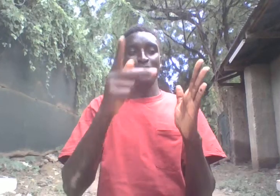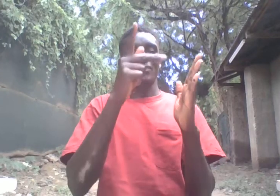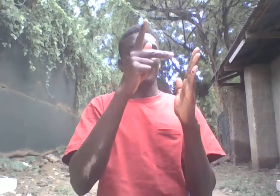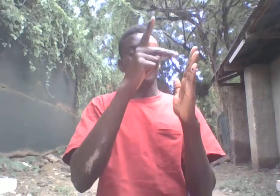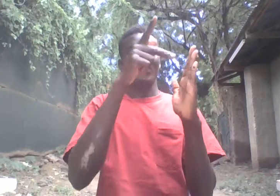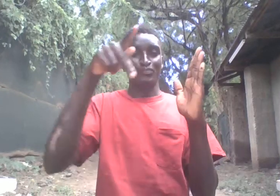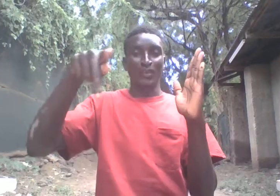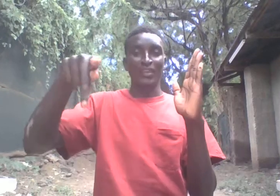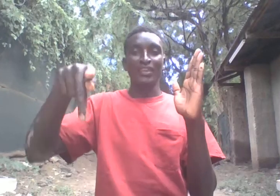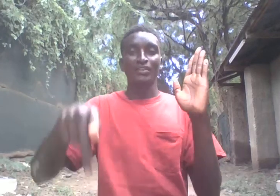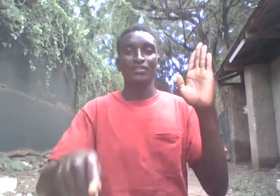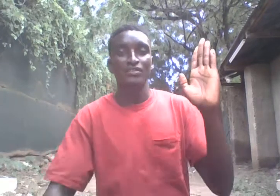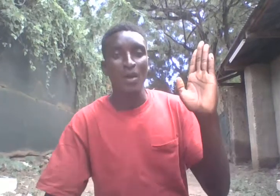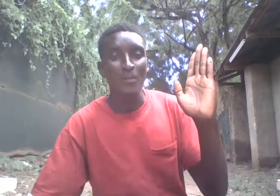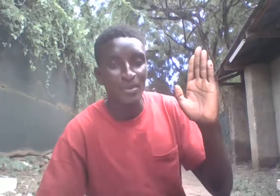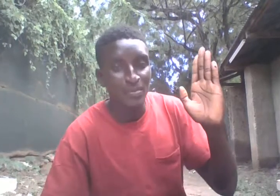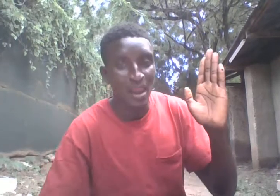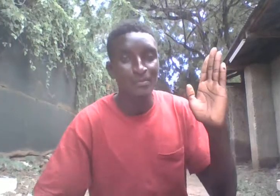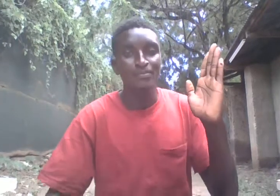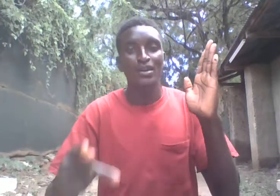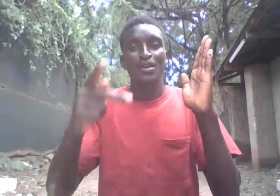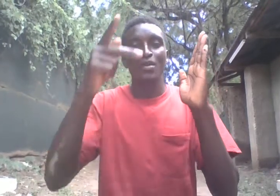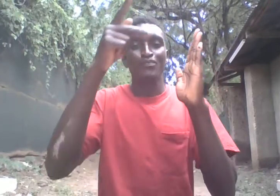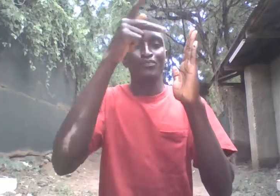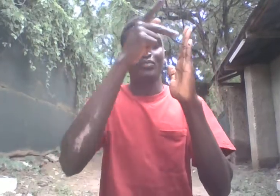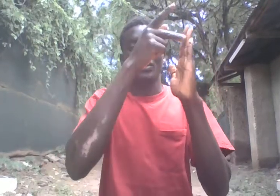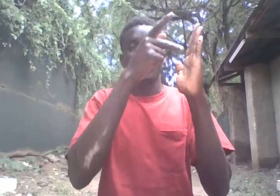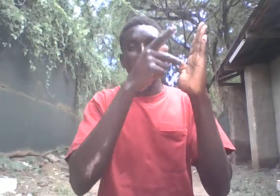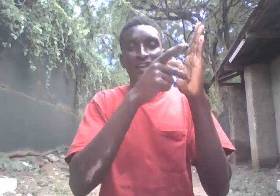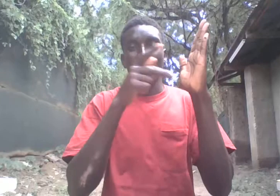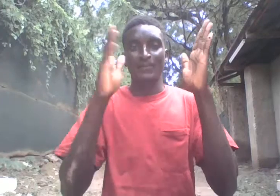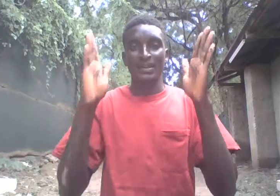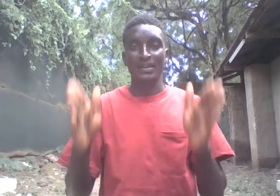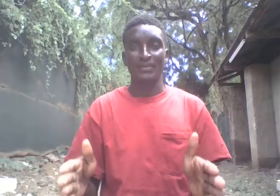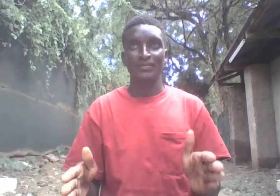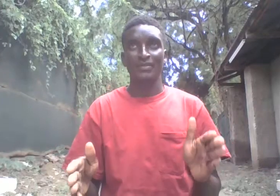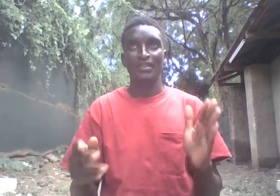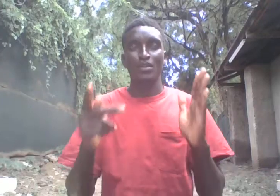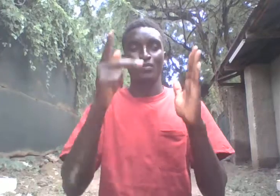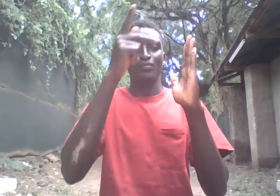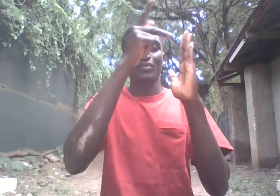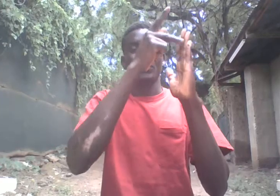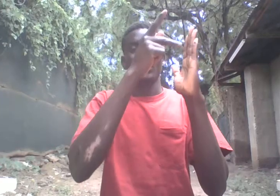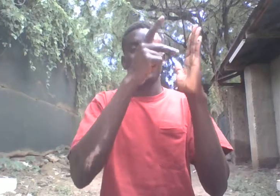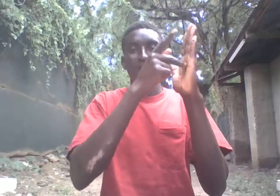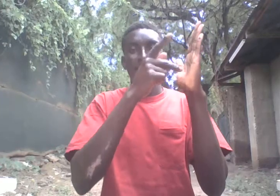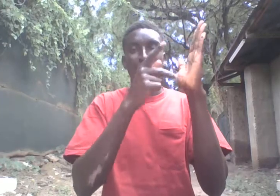P, the open palm, programmer, program.